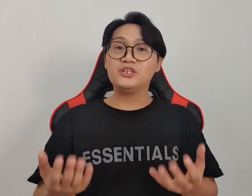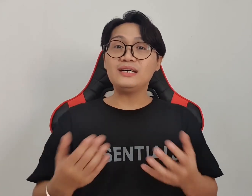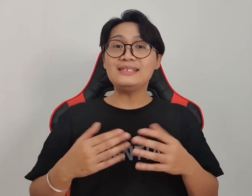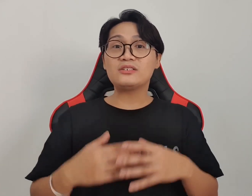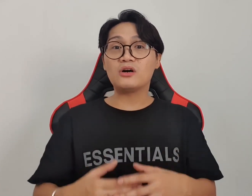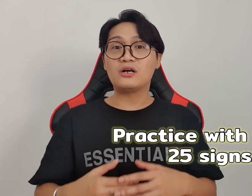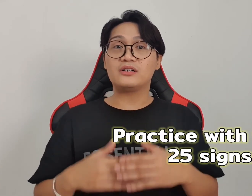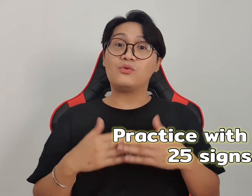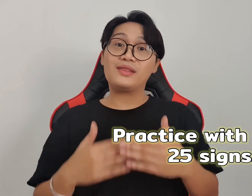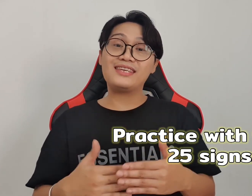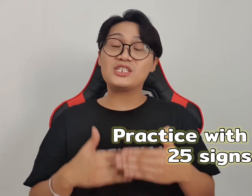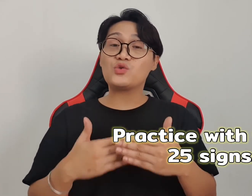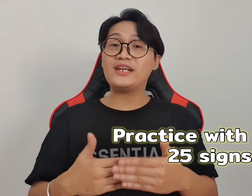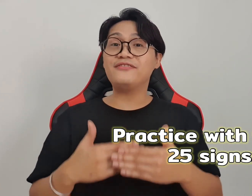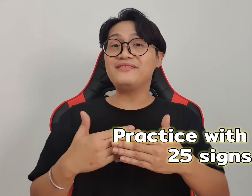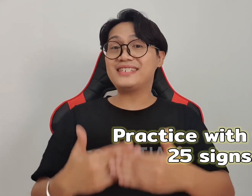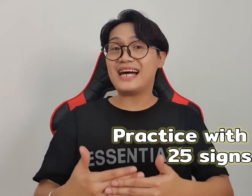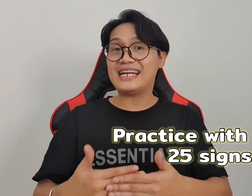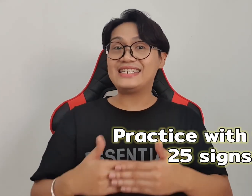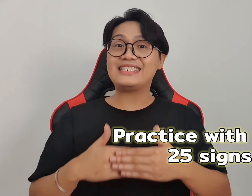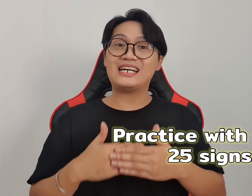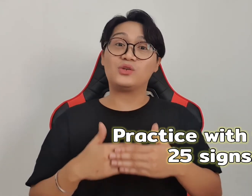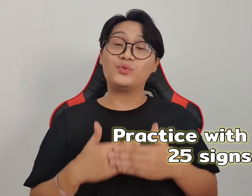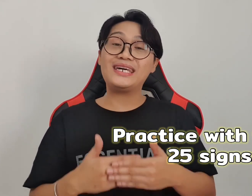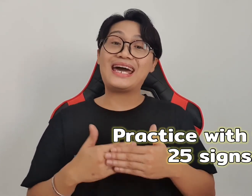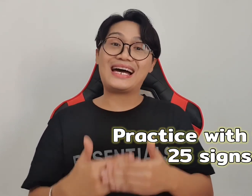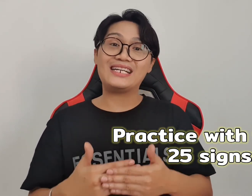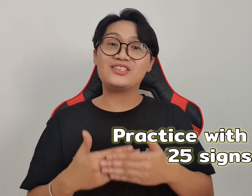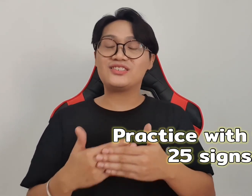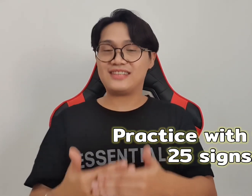can start with these 25 signs that we had today.